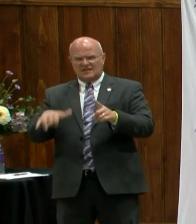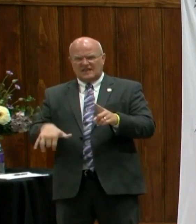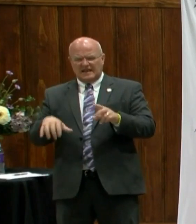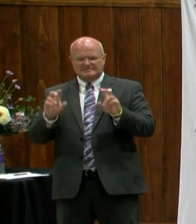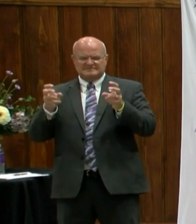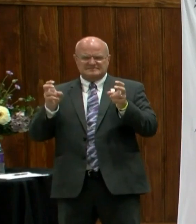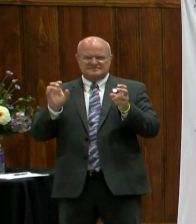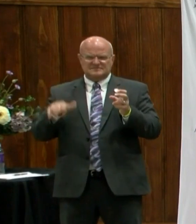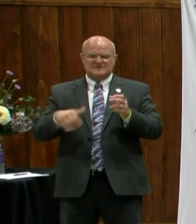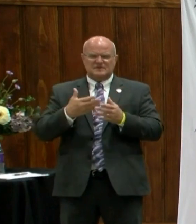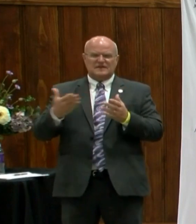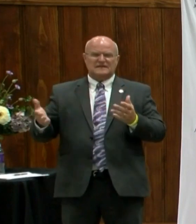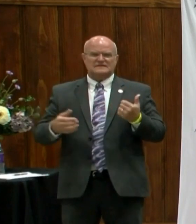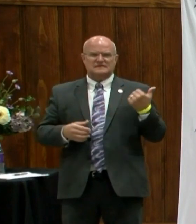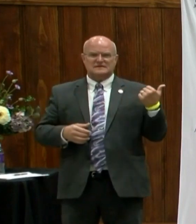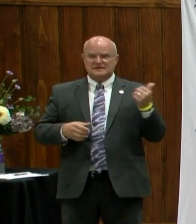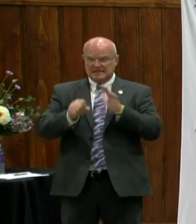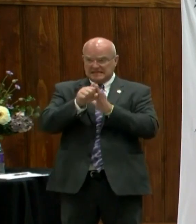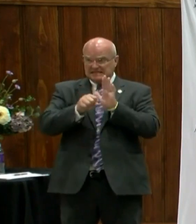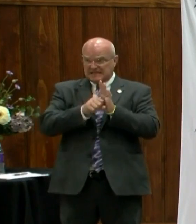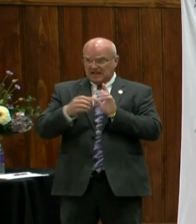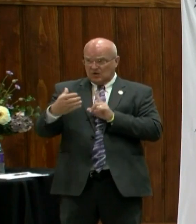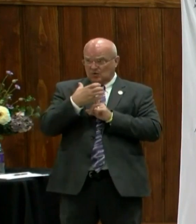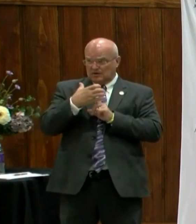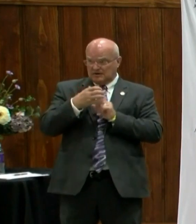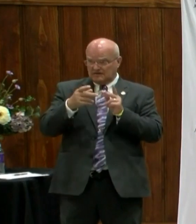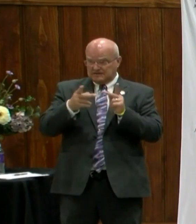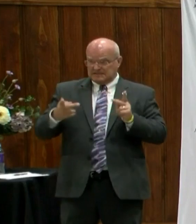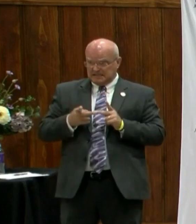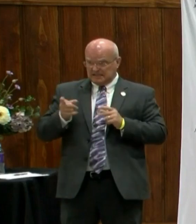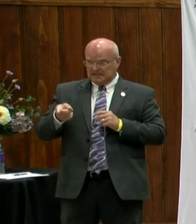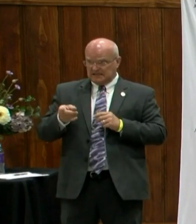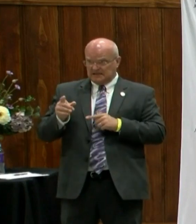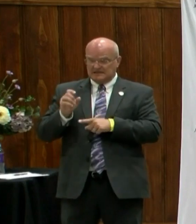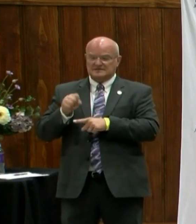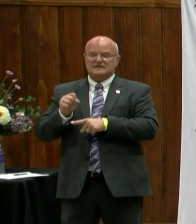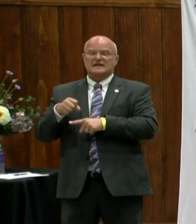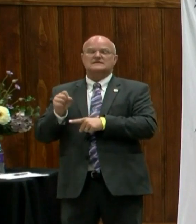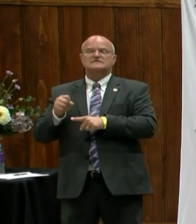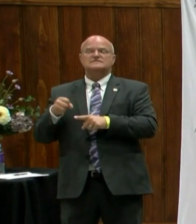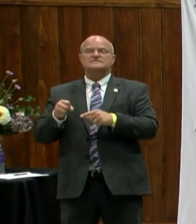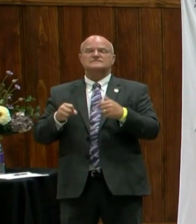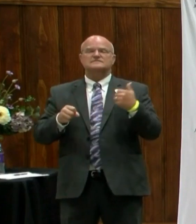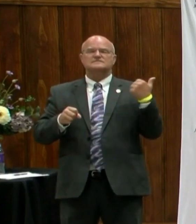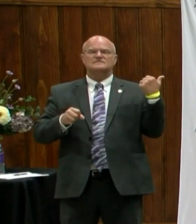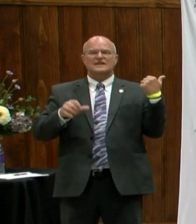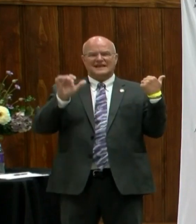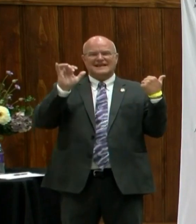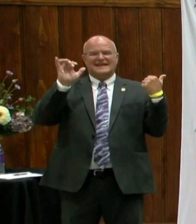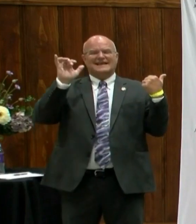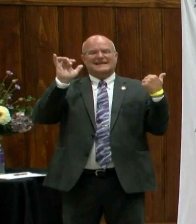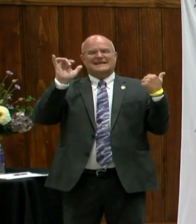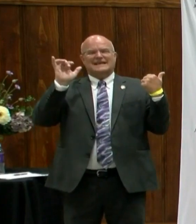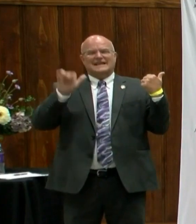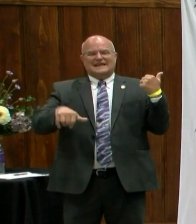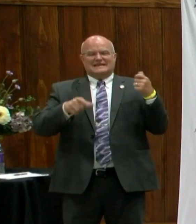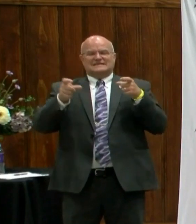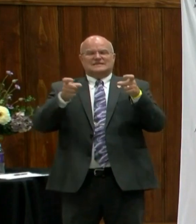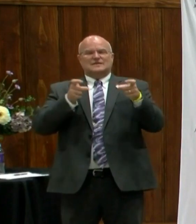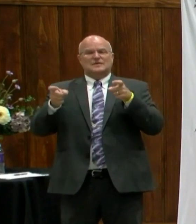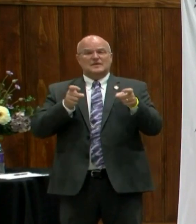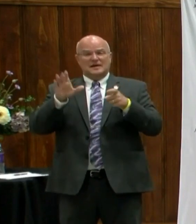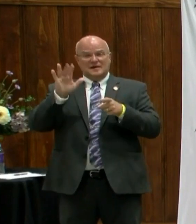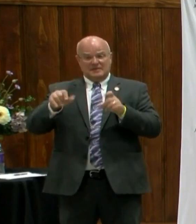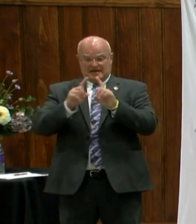Just kind of et cetera, on some of those things. Is that the state quarantine facility? Yes. That is